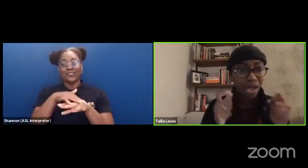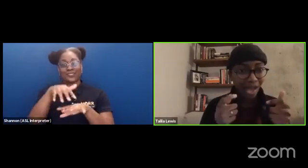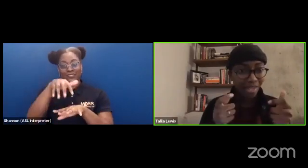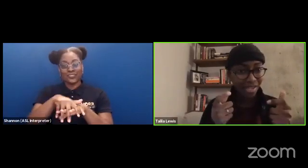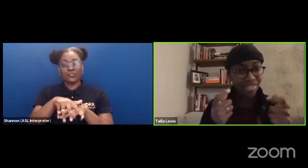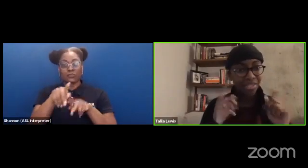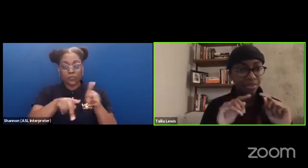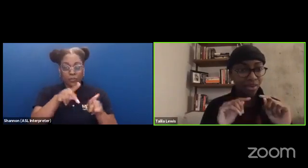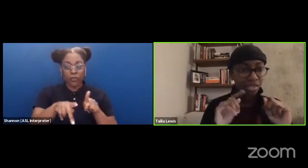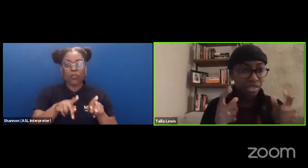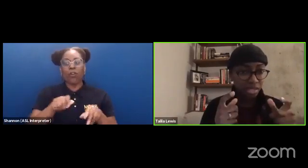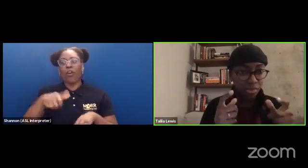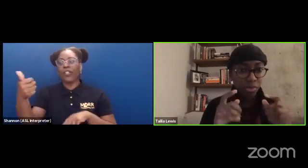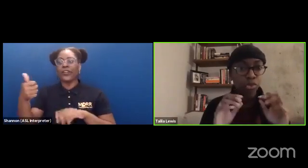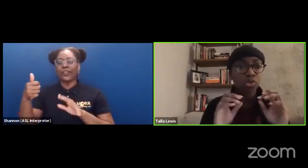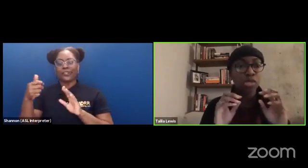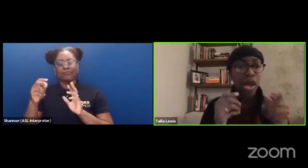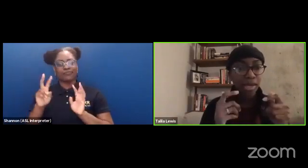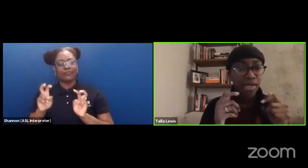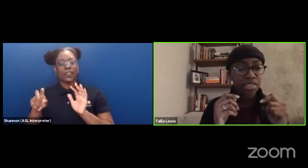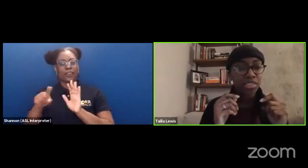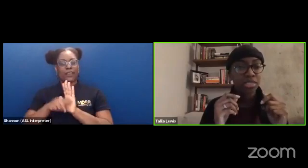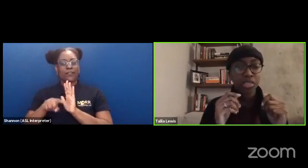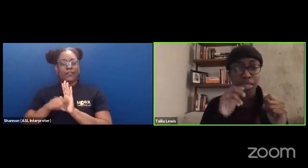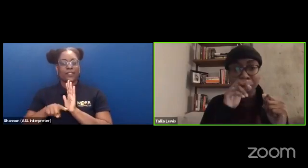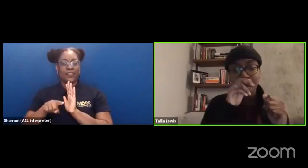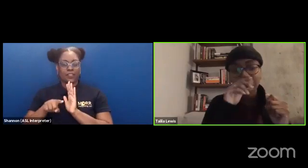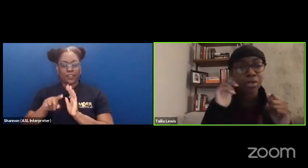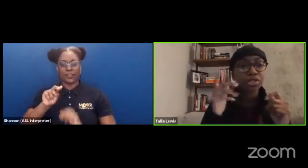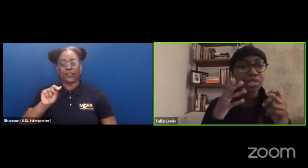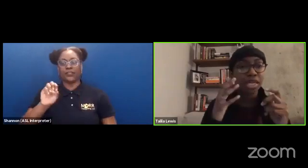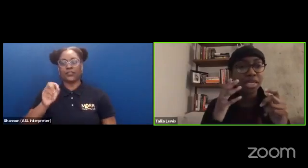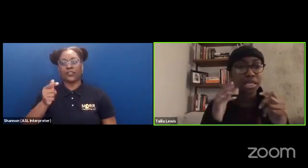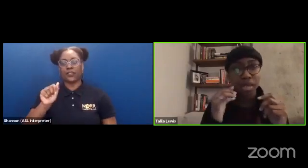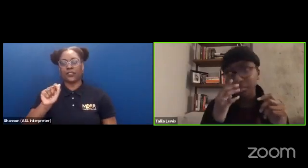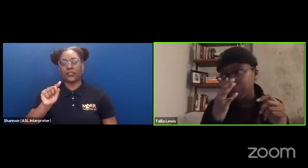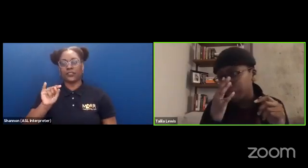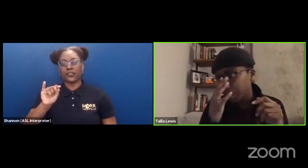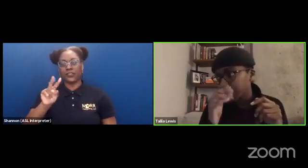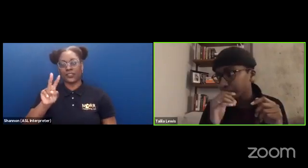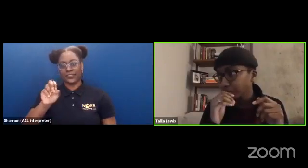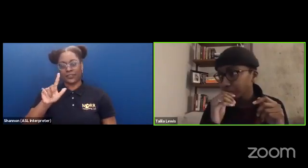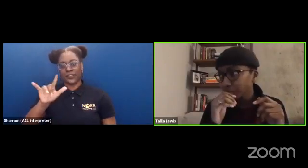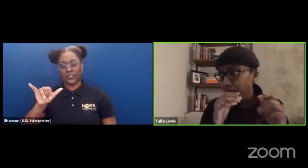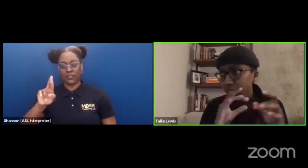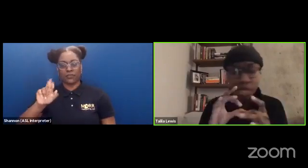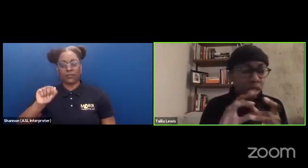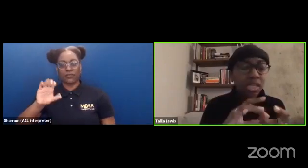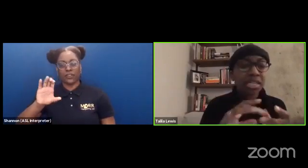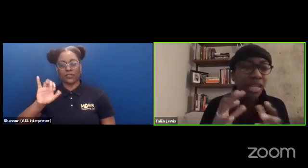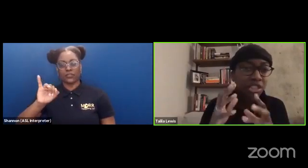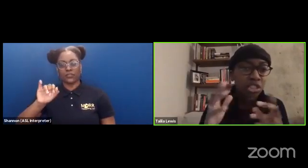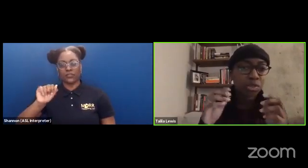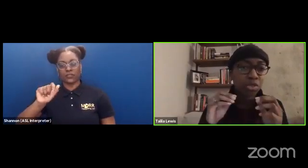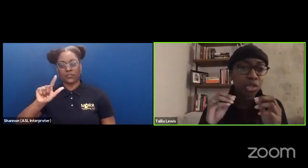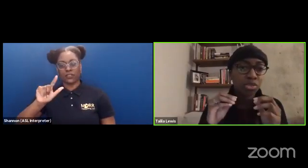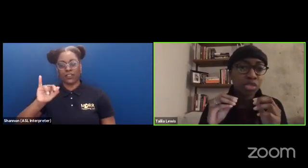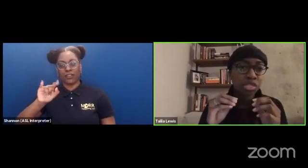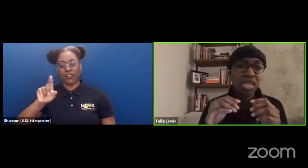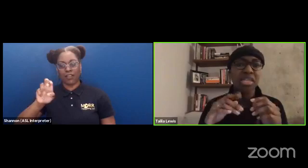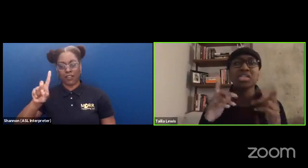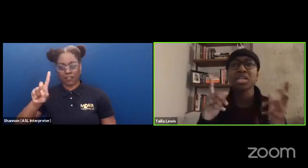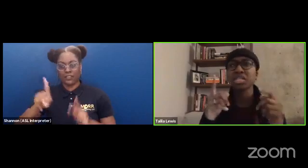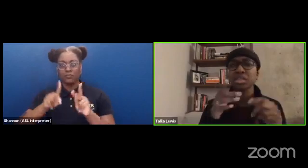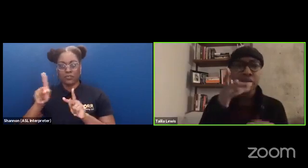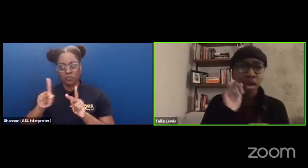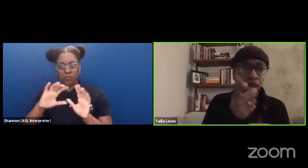connections between those things, and it doesn't chastise for that. It says, hey, let's acknowledge the violent histories